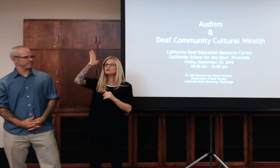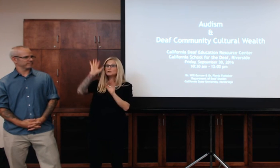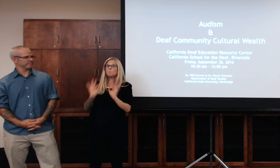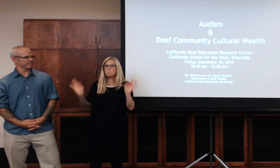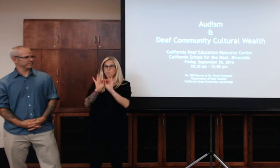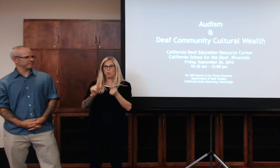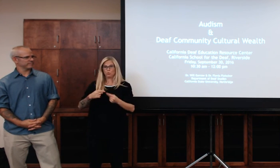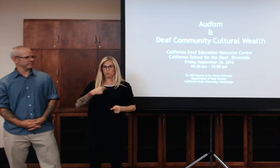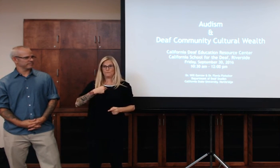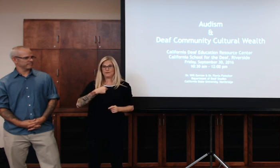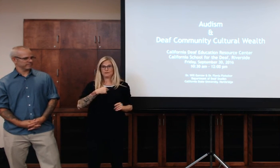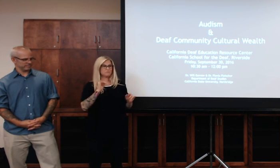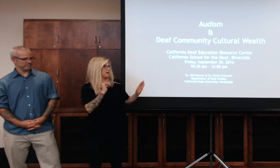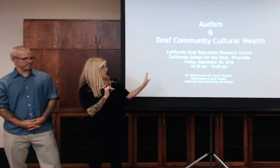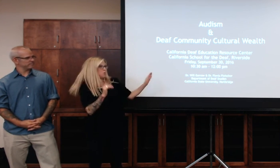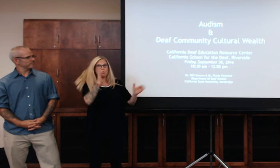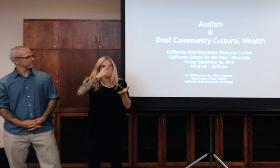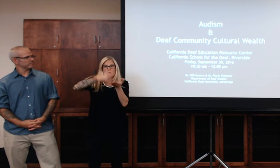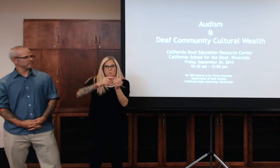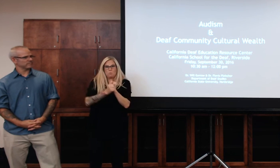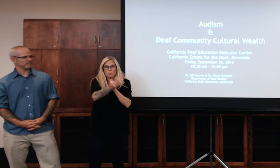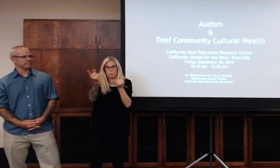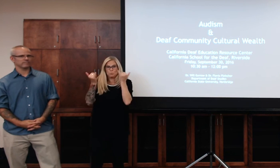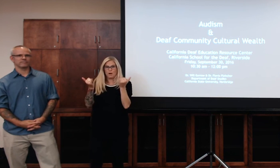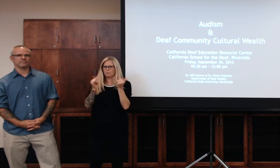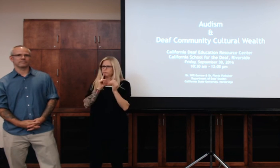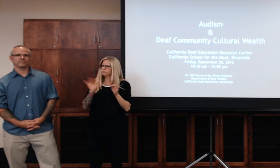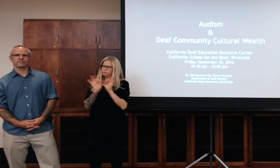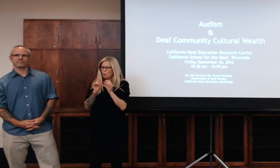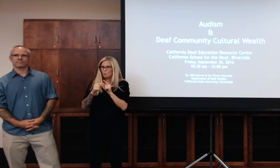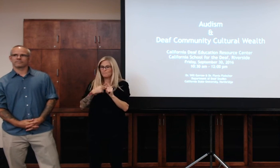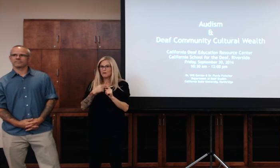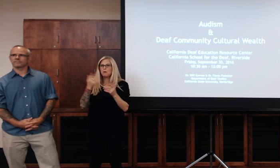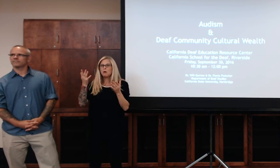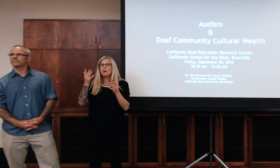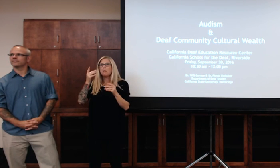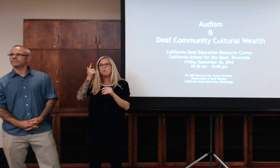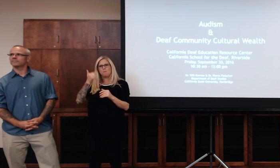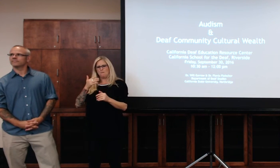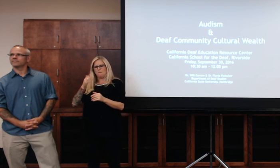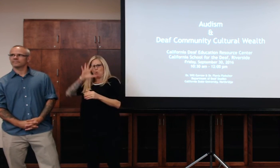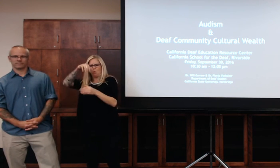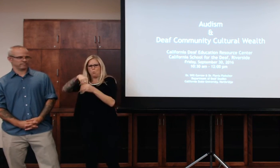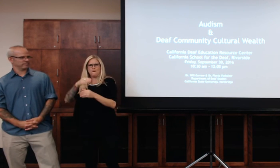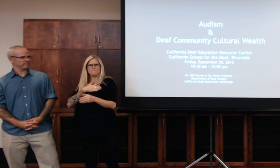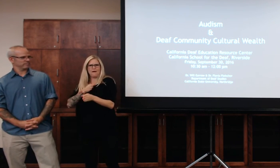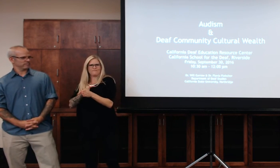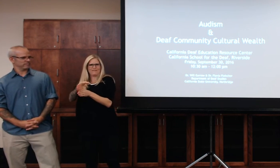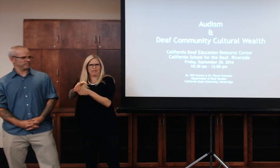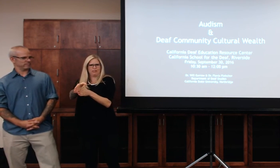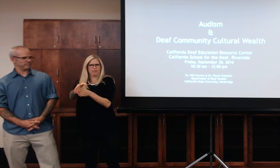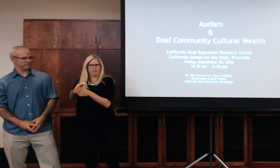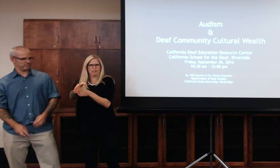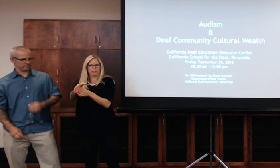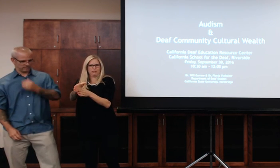Now, this presentation is very important to me, and we'll be discussing the reason why in just a few minutes. And that is definitely within my field,